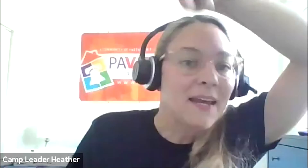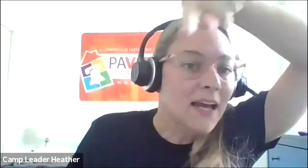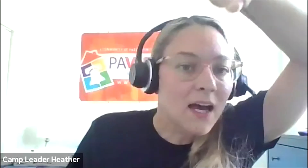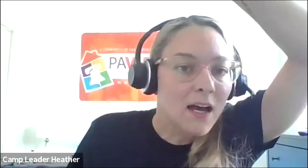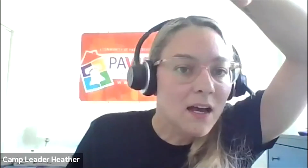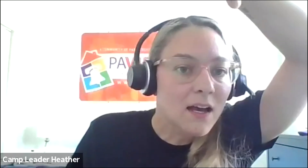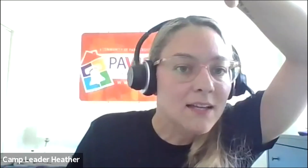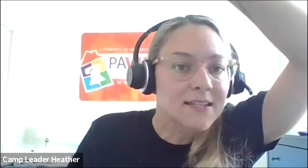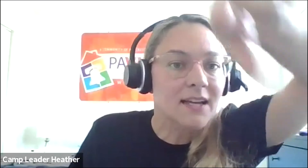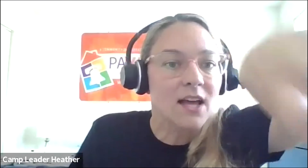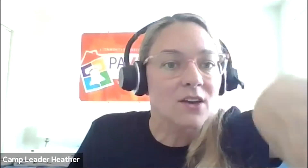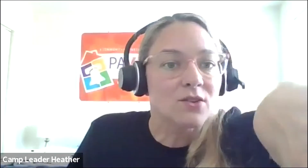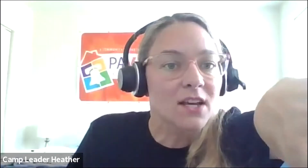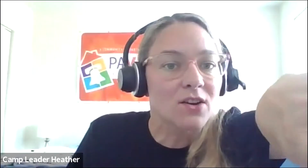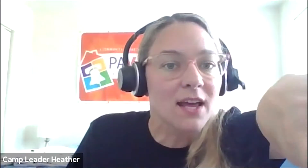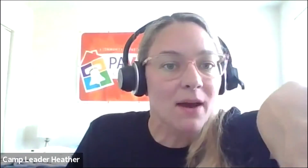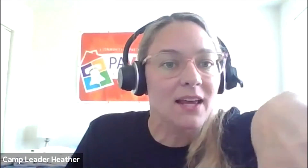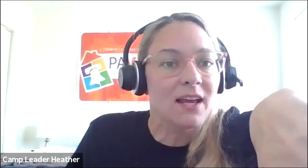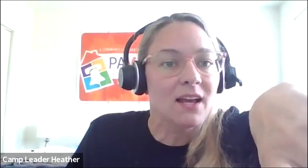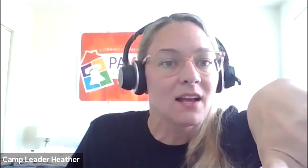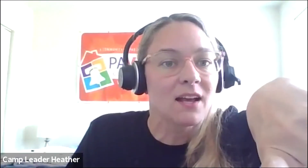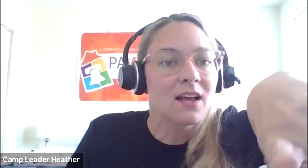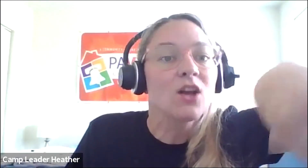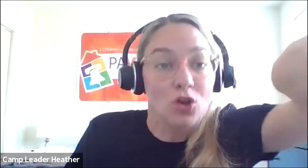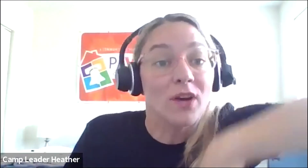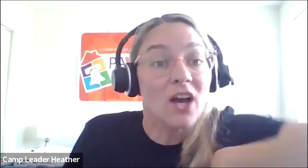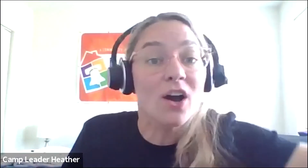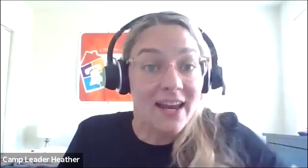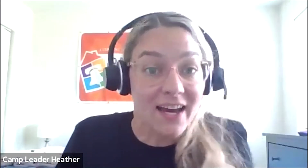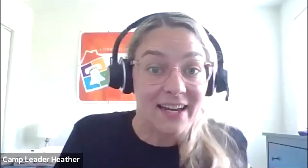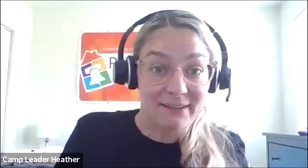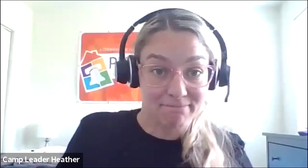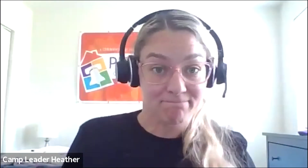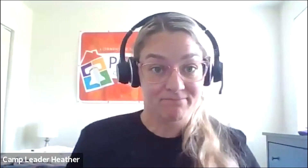Amina, is that how you say your name, honey? You can go ahead, honey.